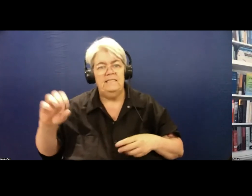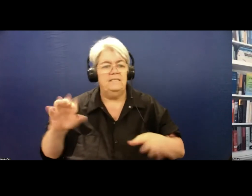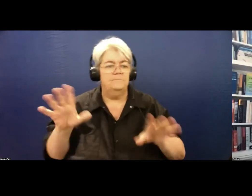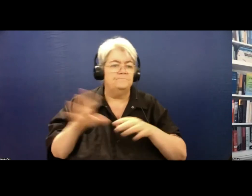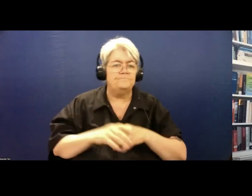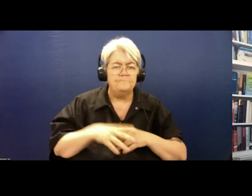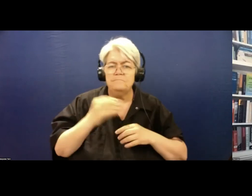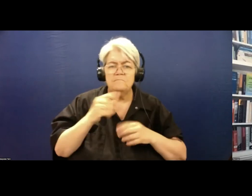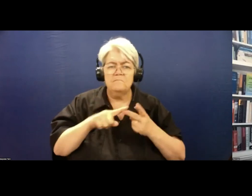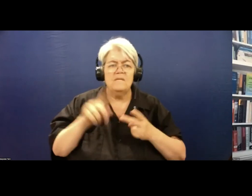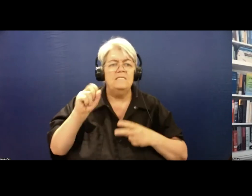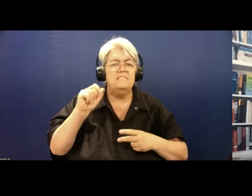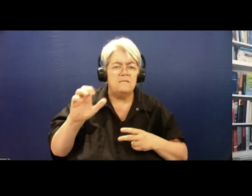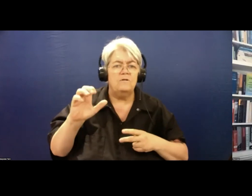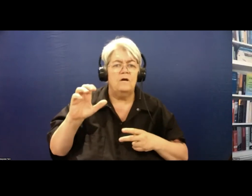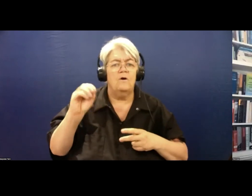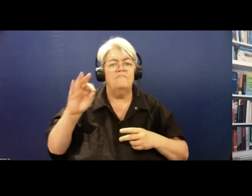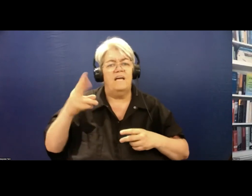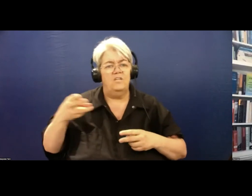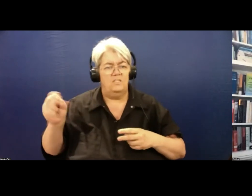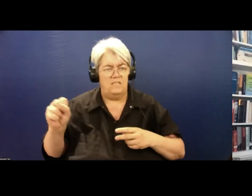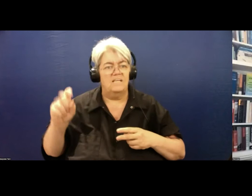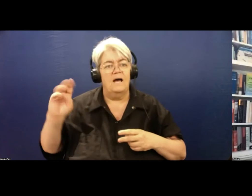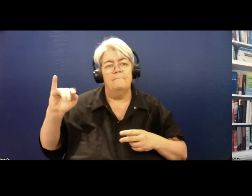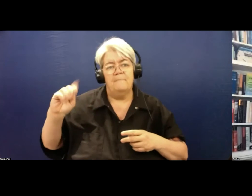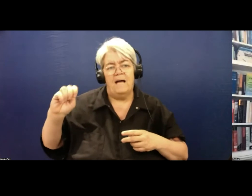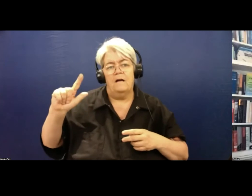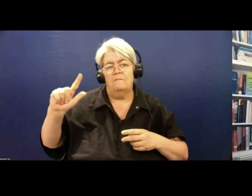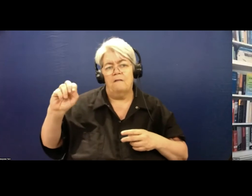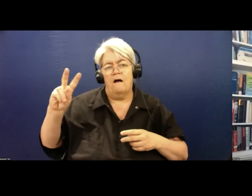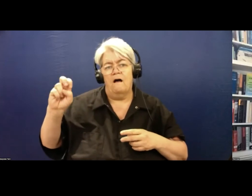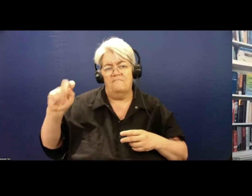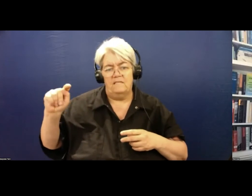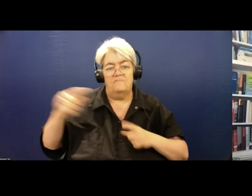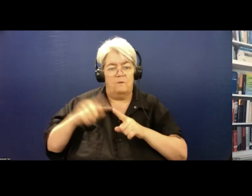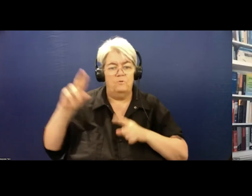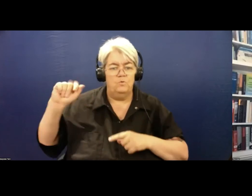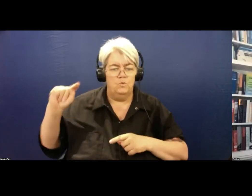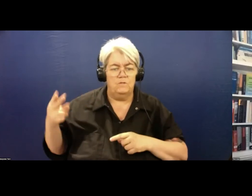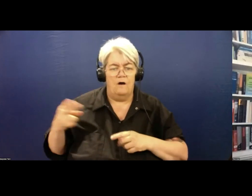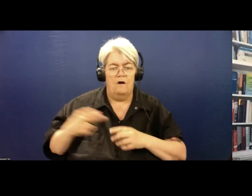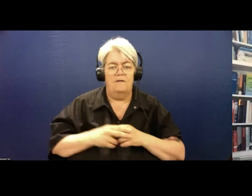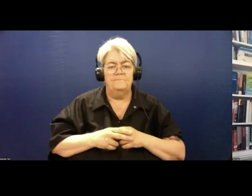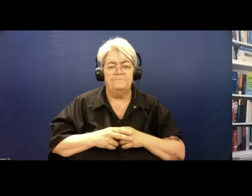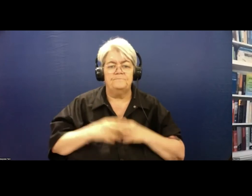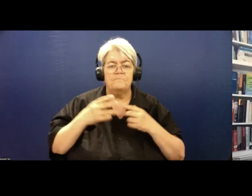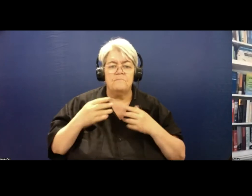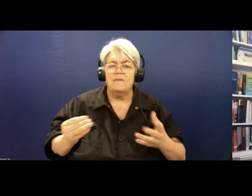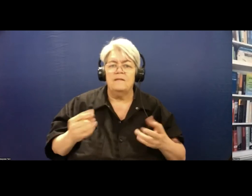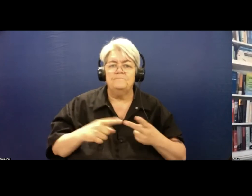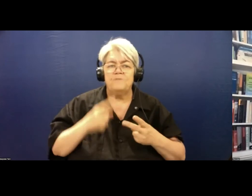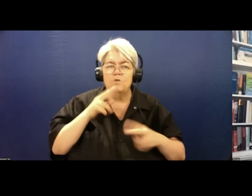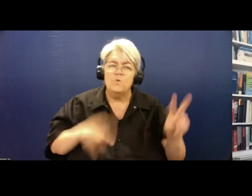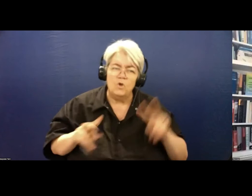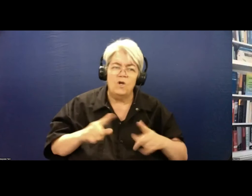Secretary of HHS, who was Mike Levitt from Utah, to to take a look at this issue of school